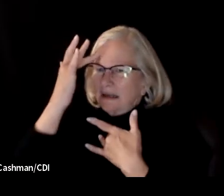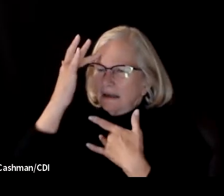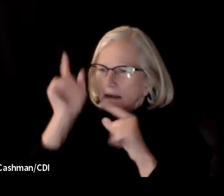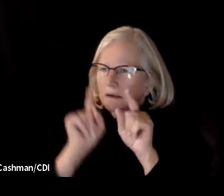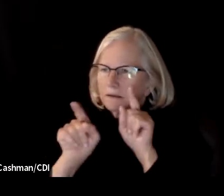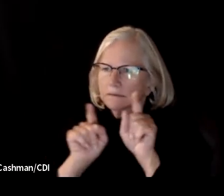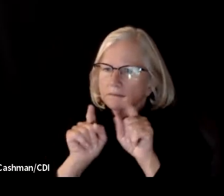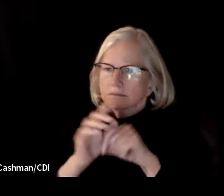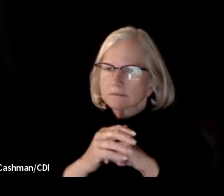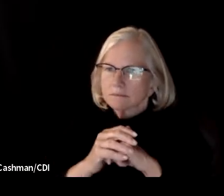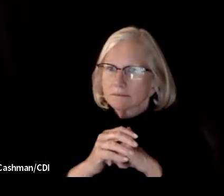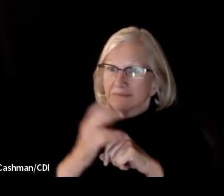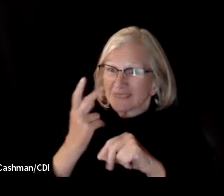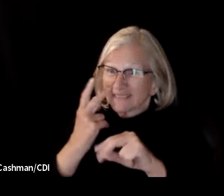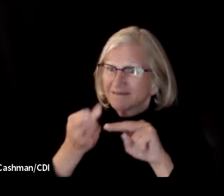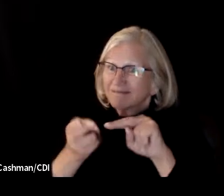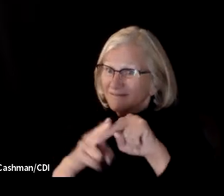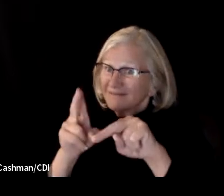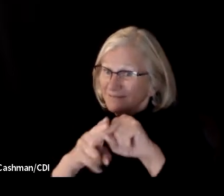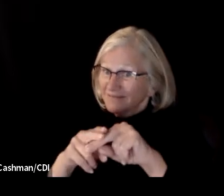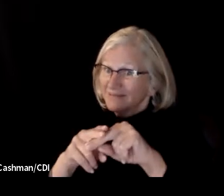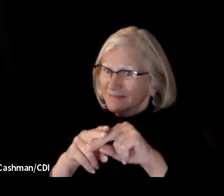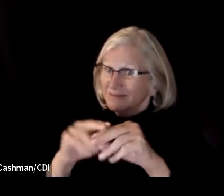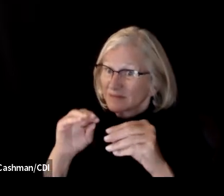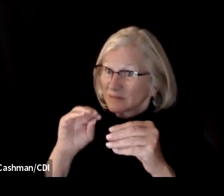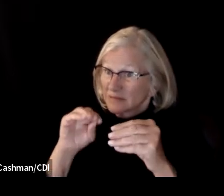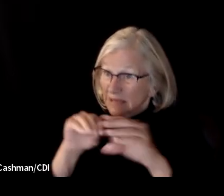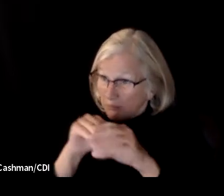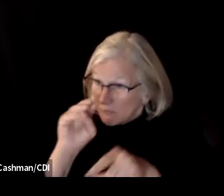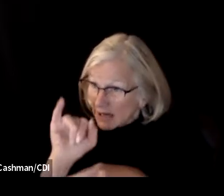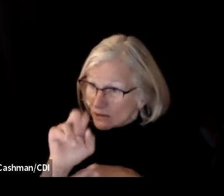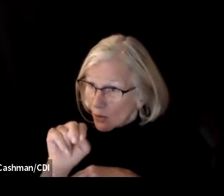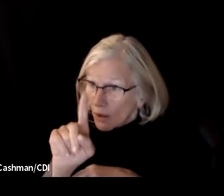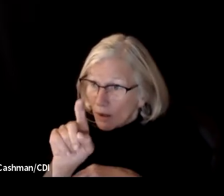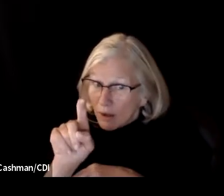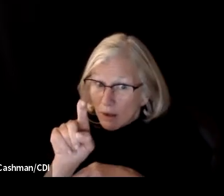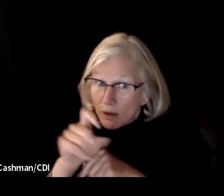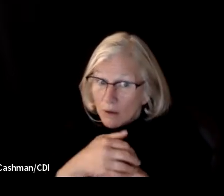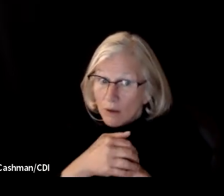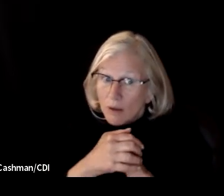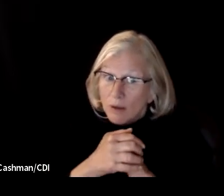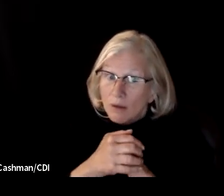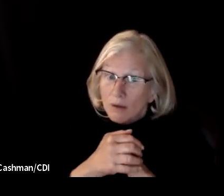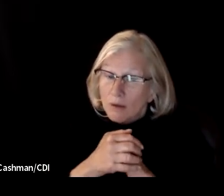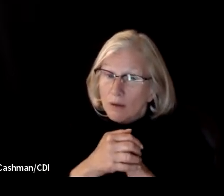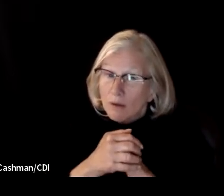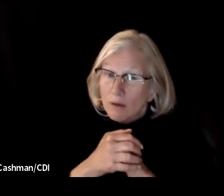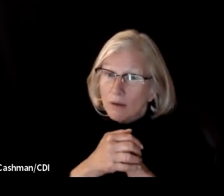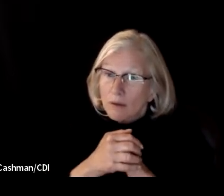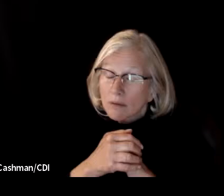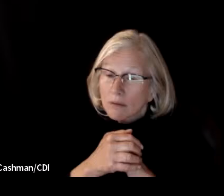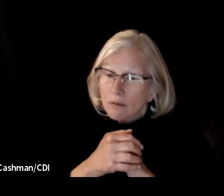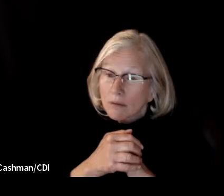breakthrough positive cases in Minnesota since Delta has started to rise?